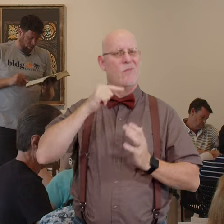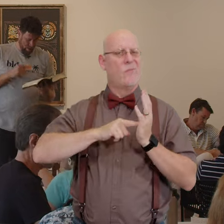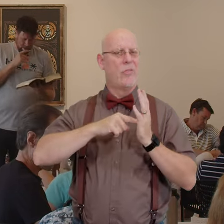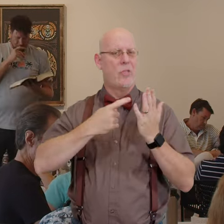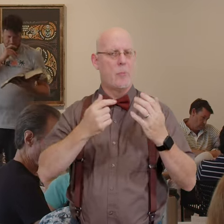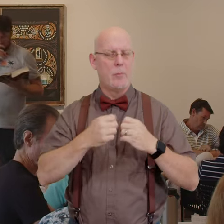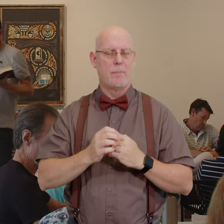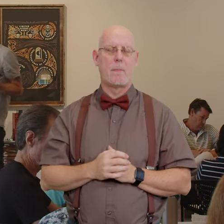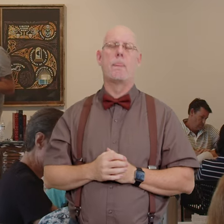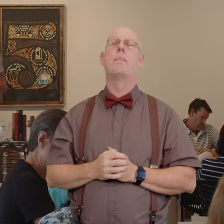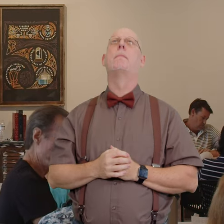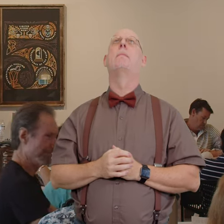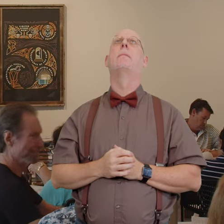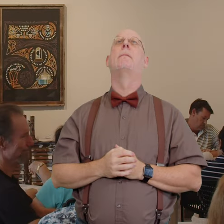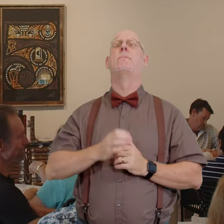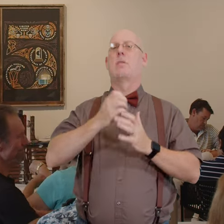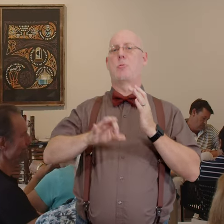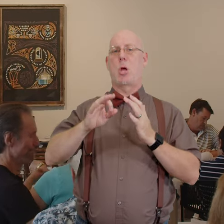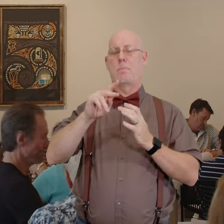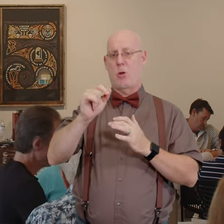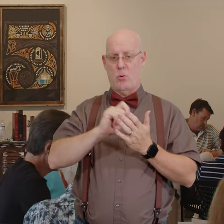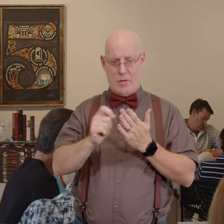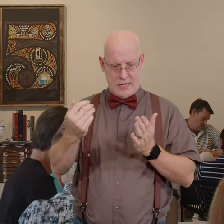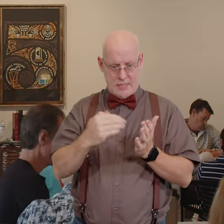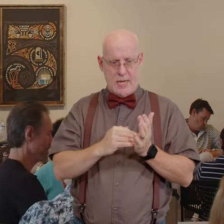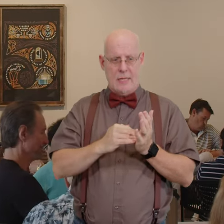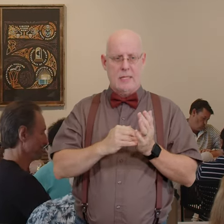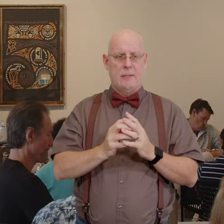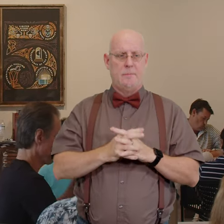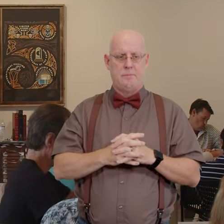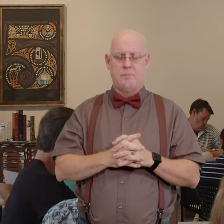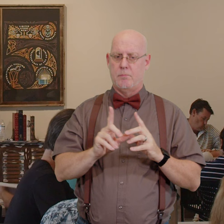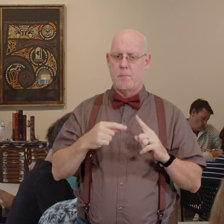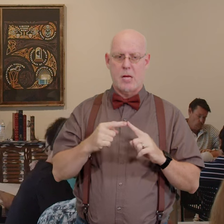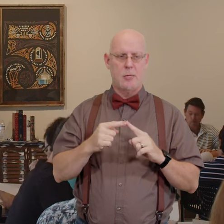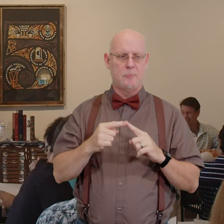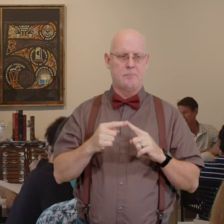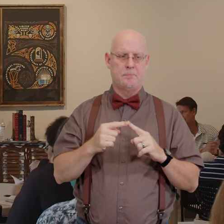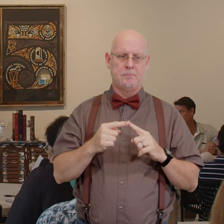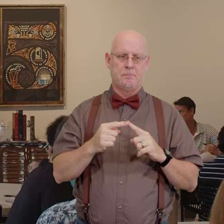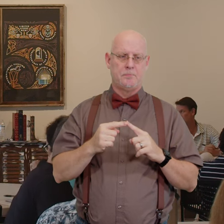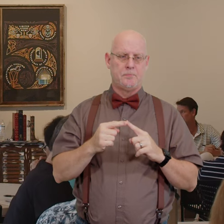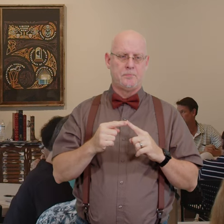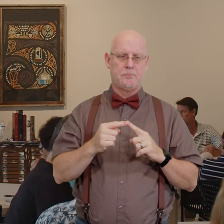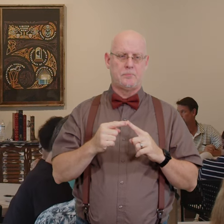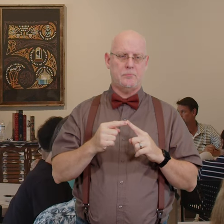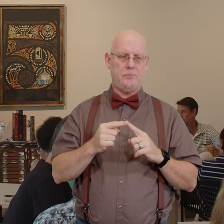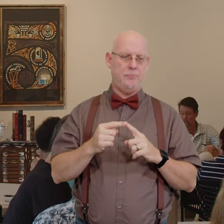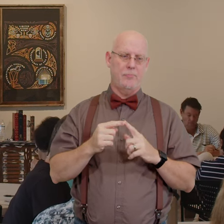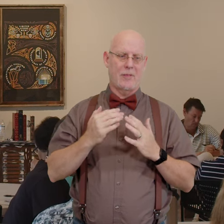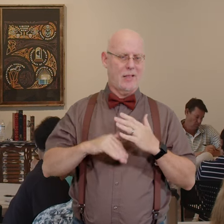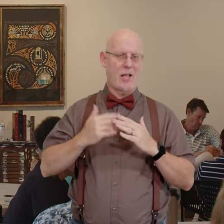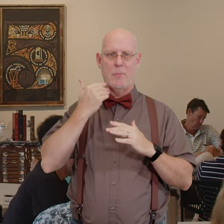this argument anyway. Romans chapter 9, Paul is writing once again here, just about the,